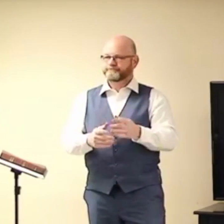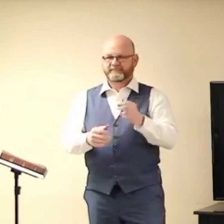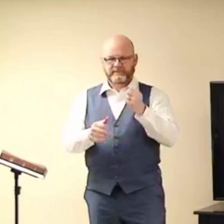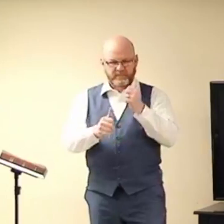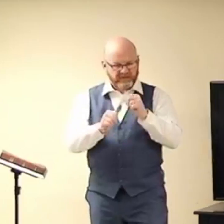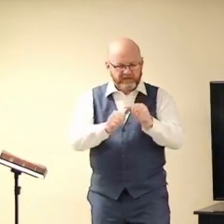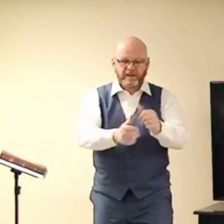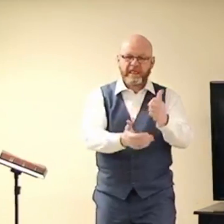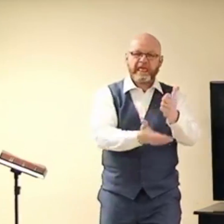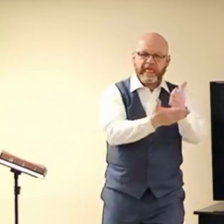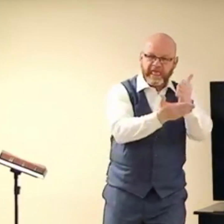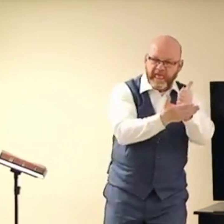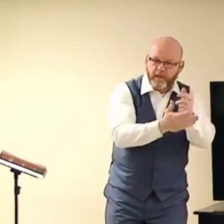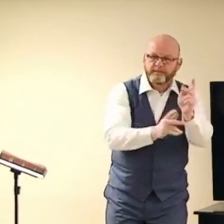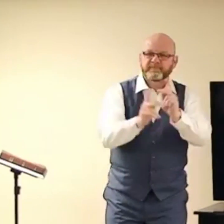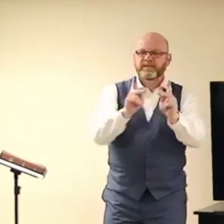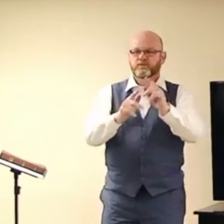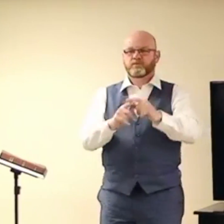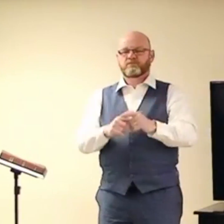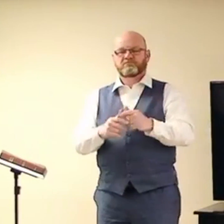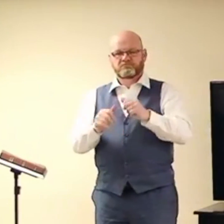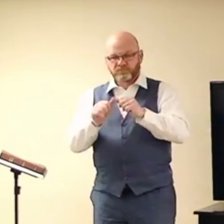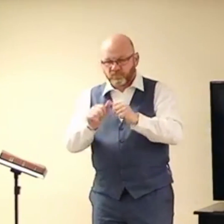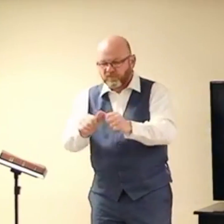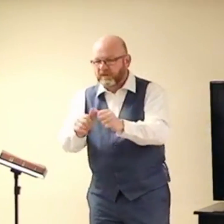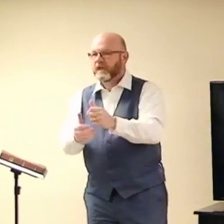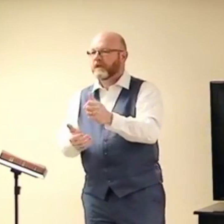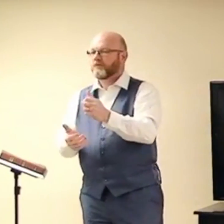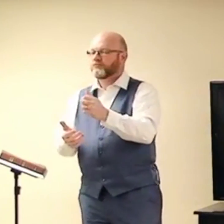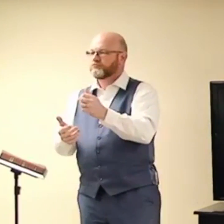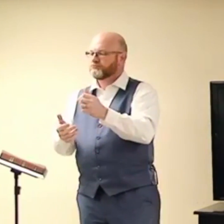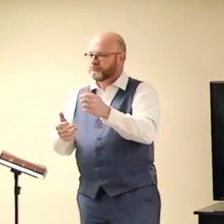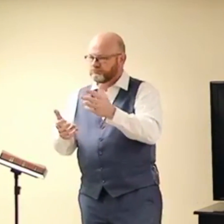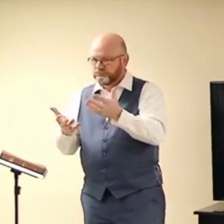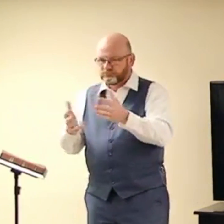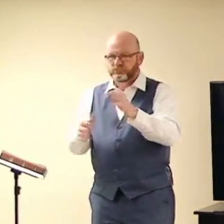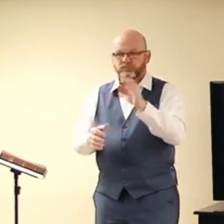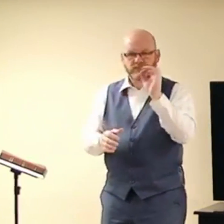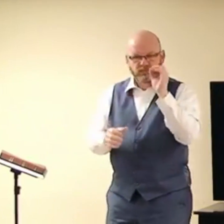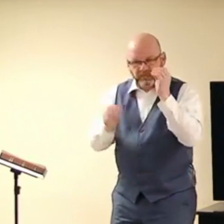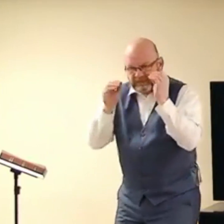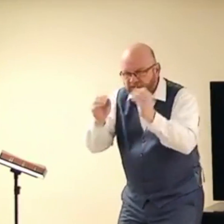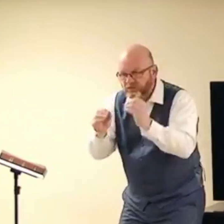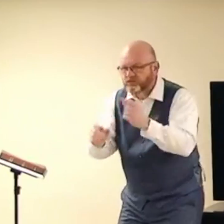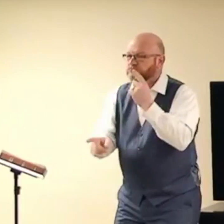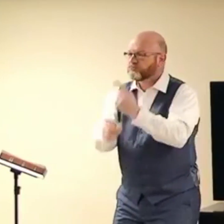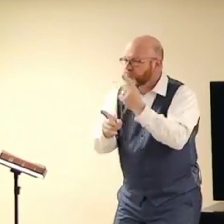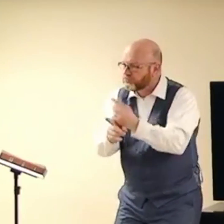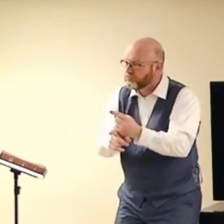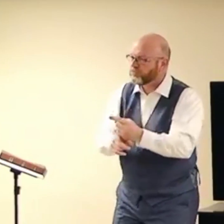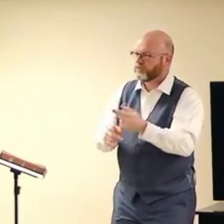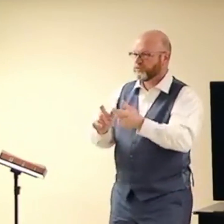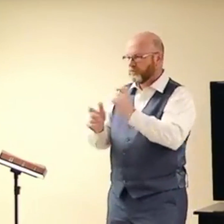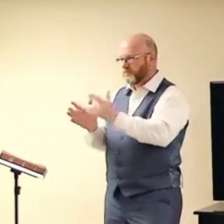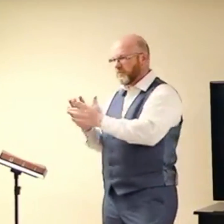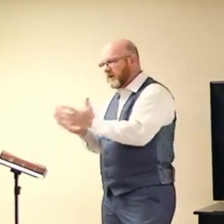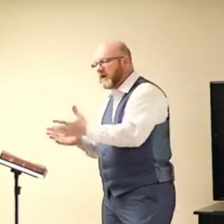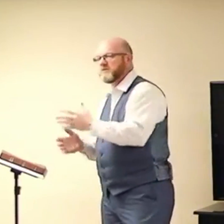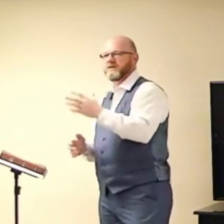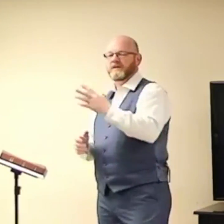just ignored people, continued to help people in need, continued to teach God's